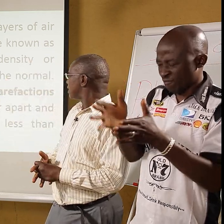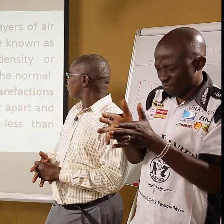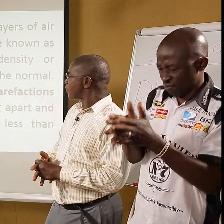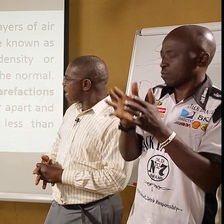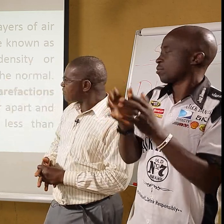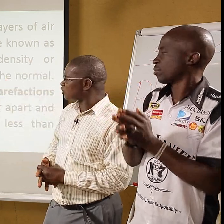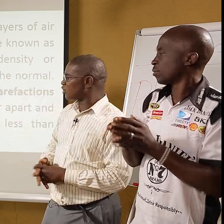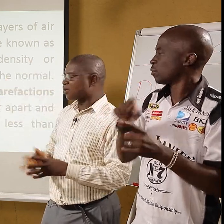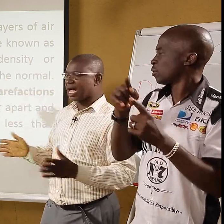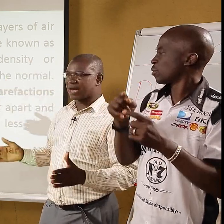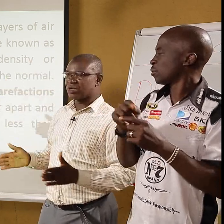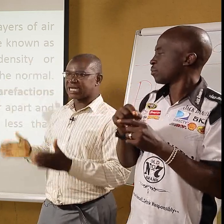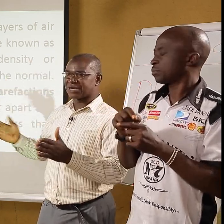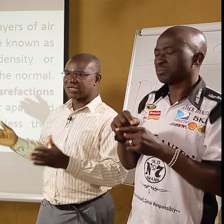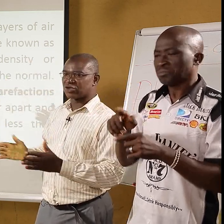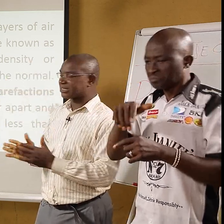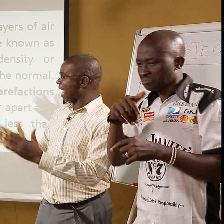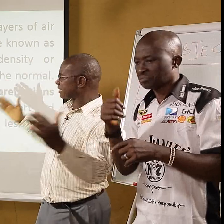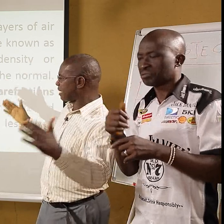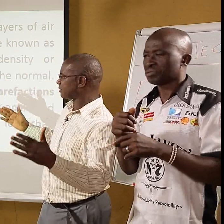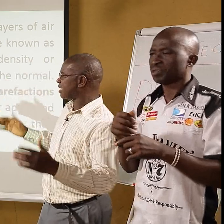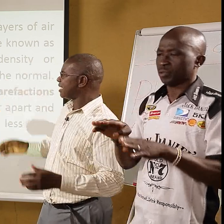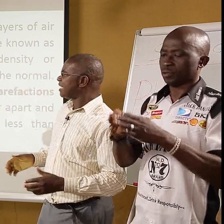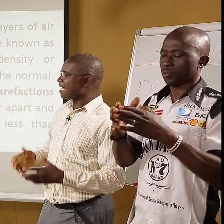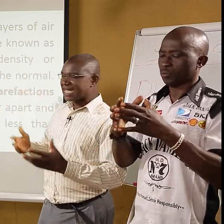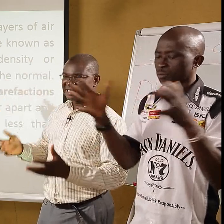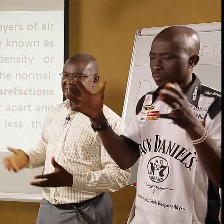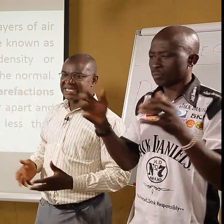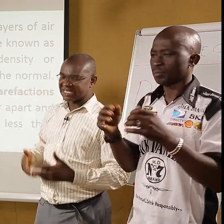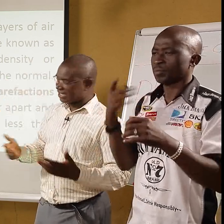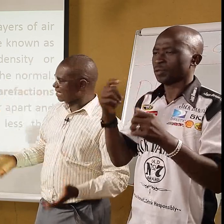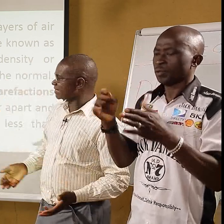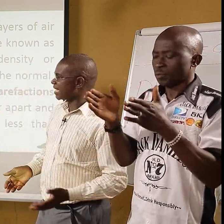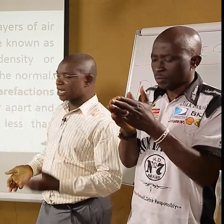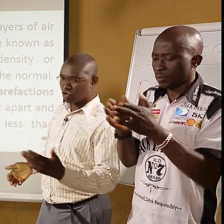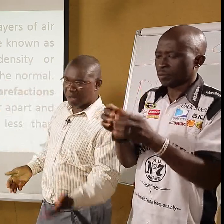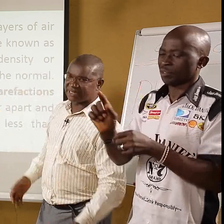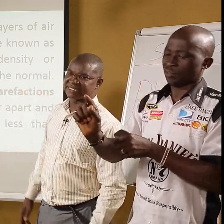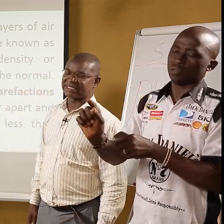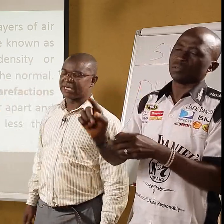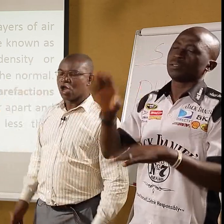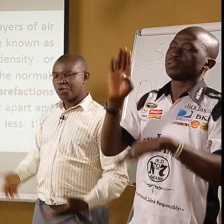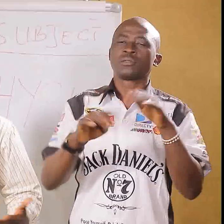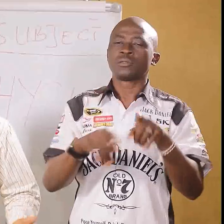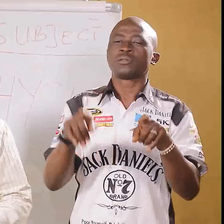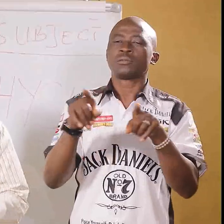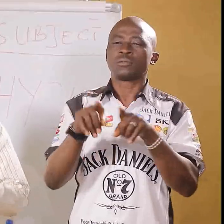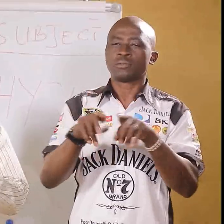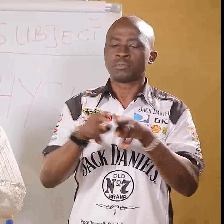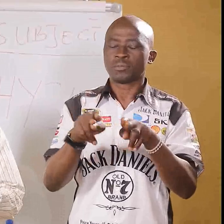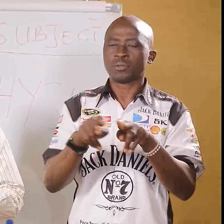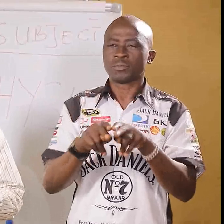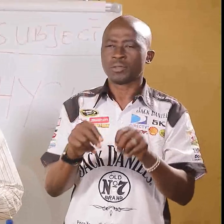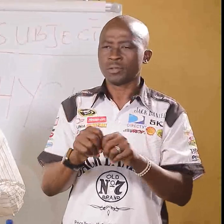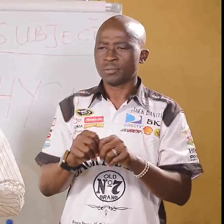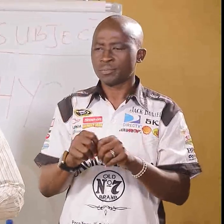have, for rarefaction on the other hand, which are the regions, they expand. The density is less than the normal density. We take, for instance,